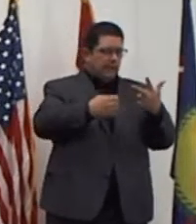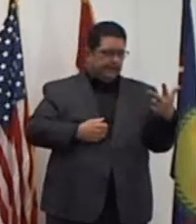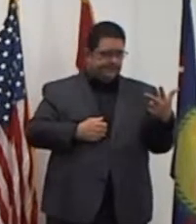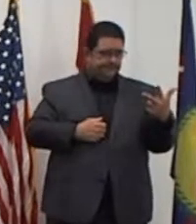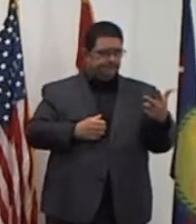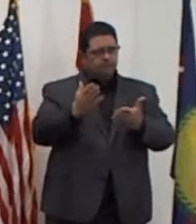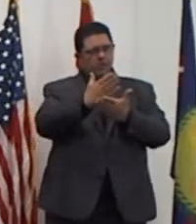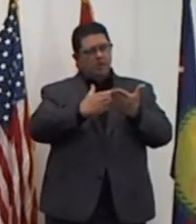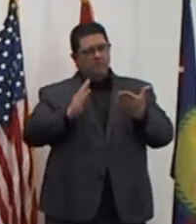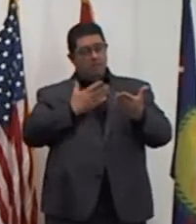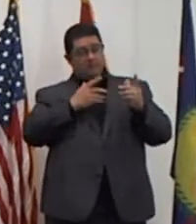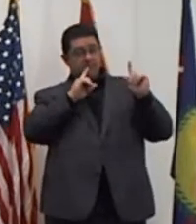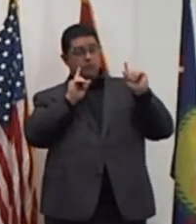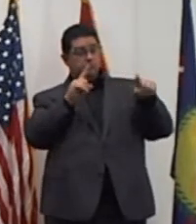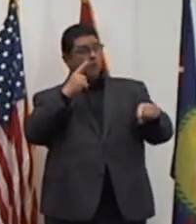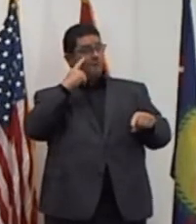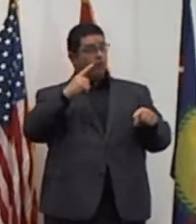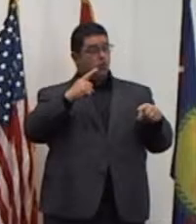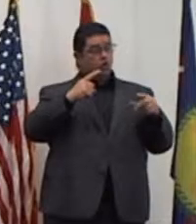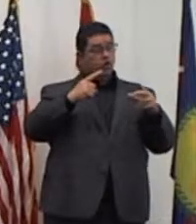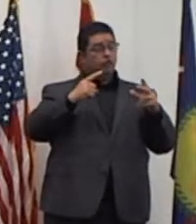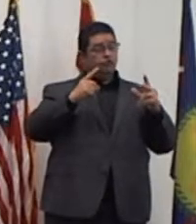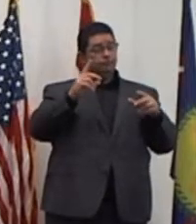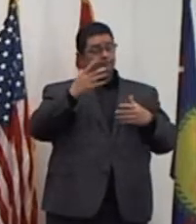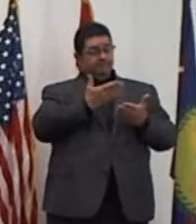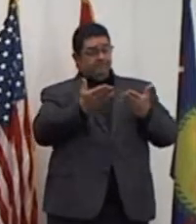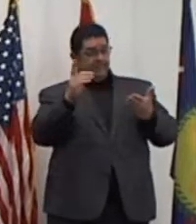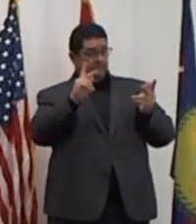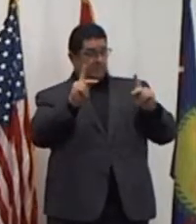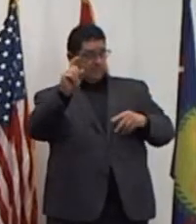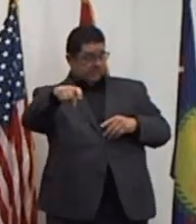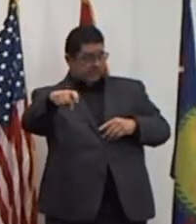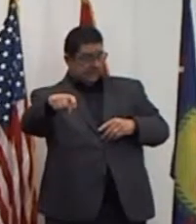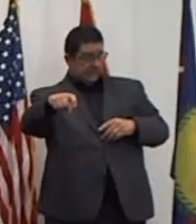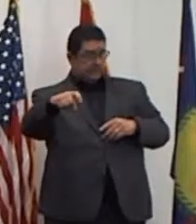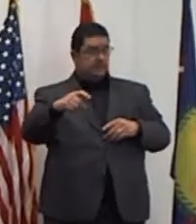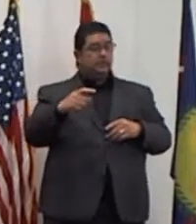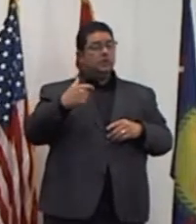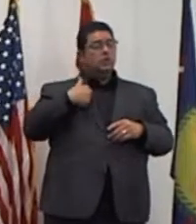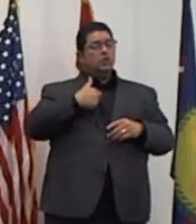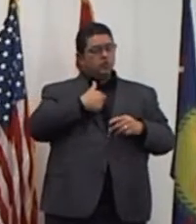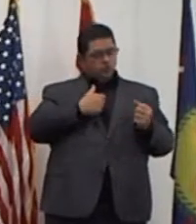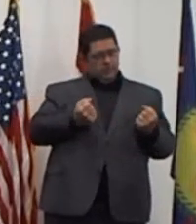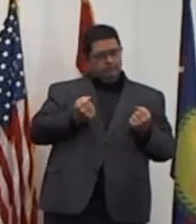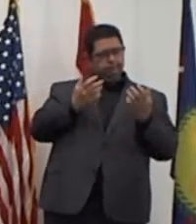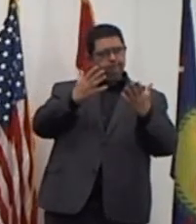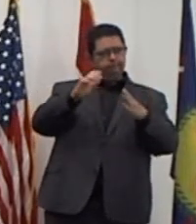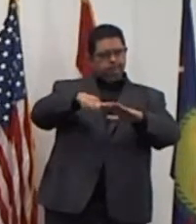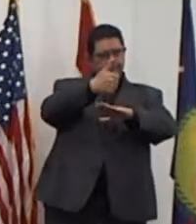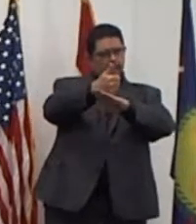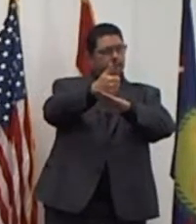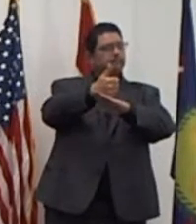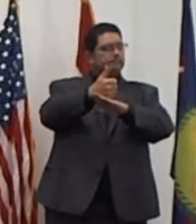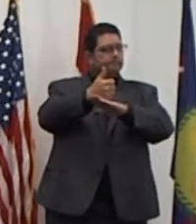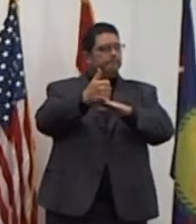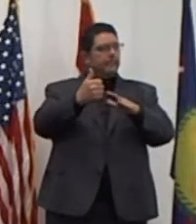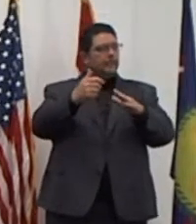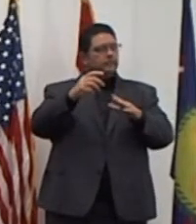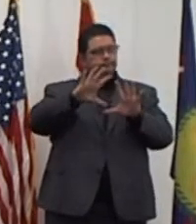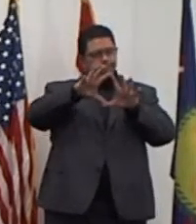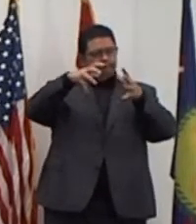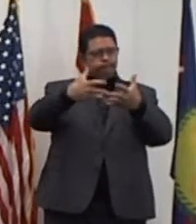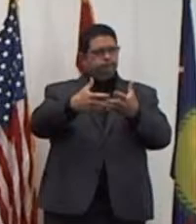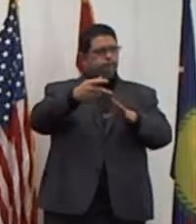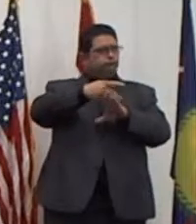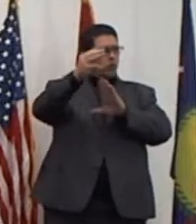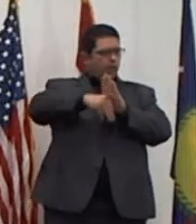to the humanitarian crisis, we actually have a humanitarian response program. And in a week from